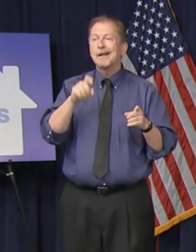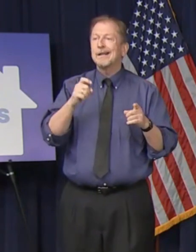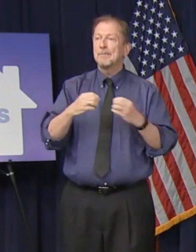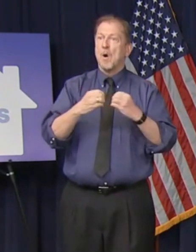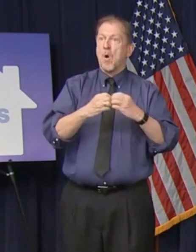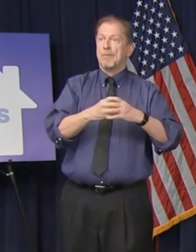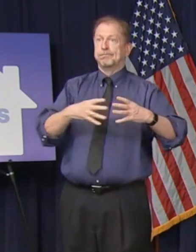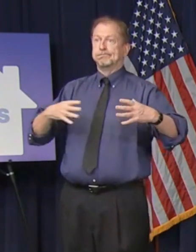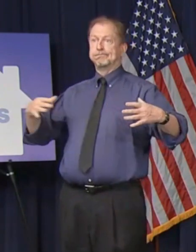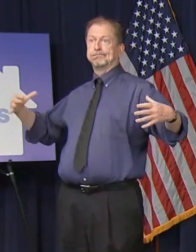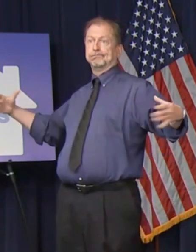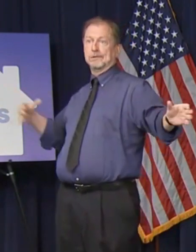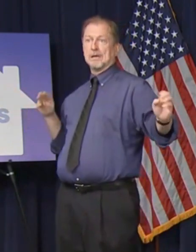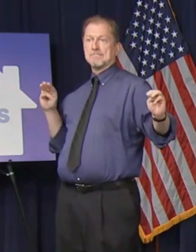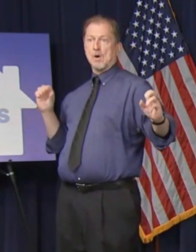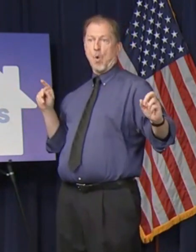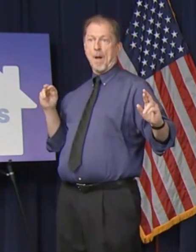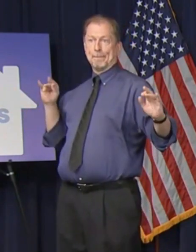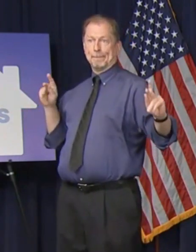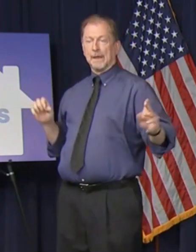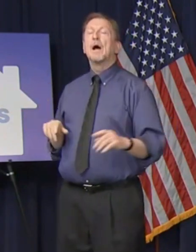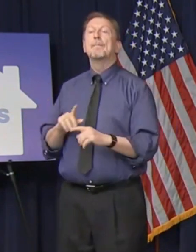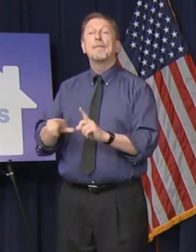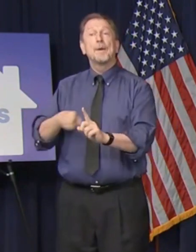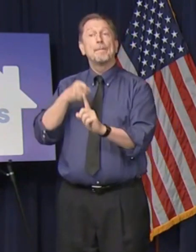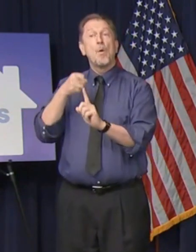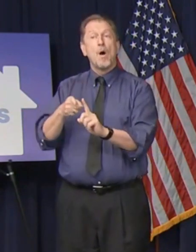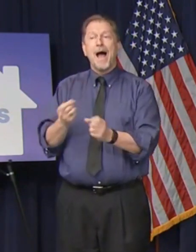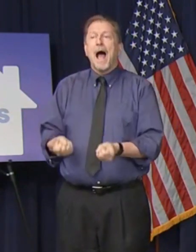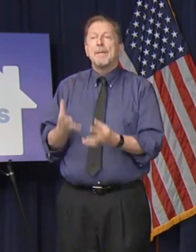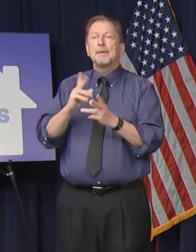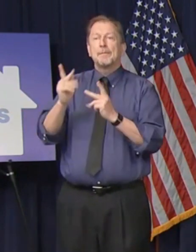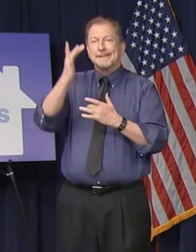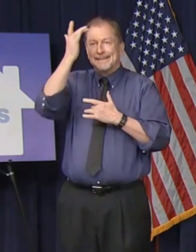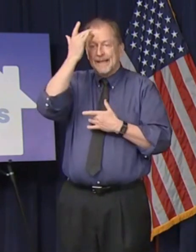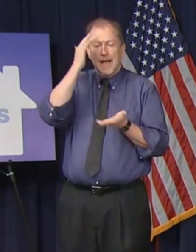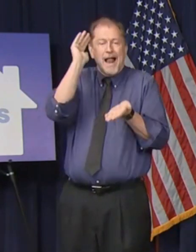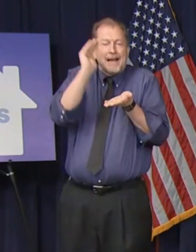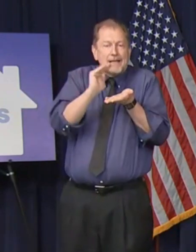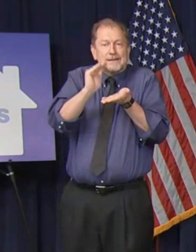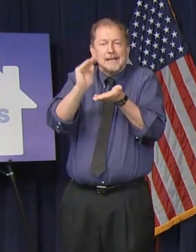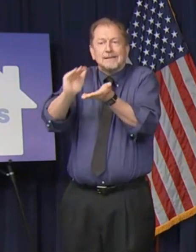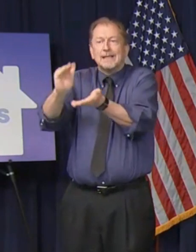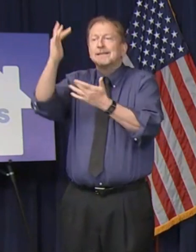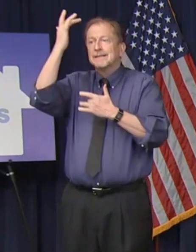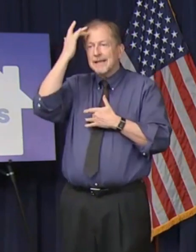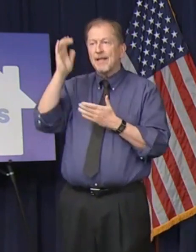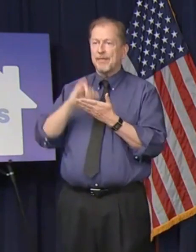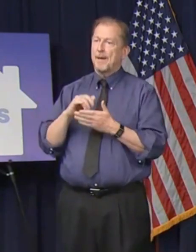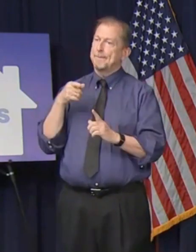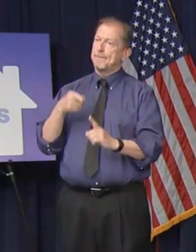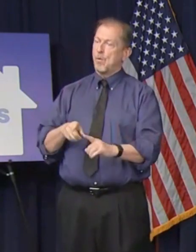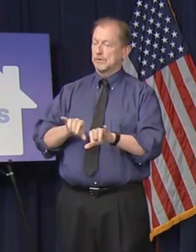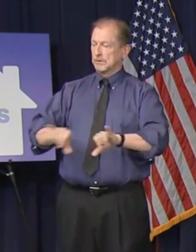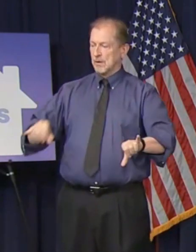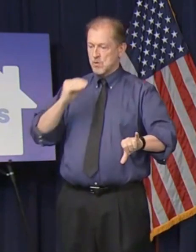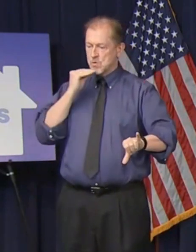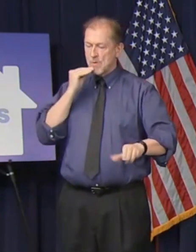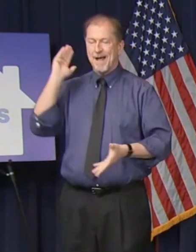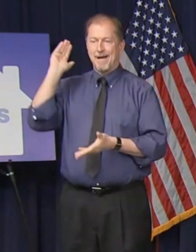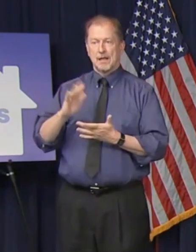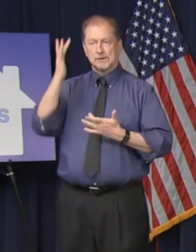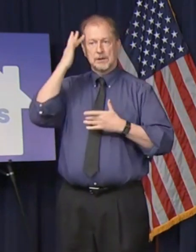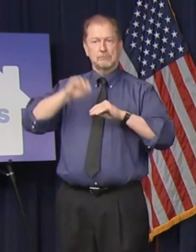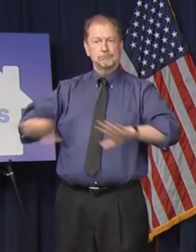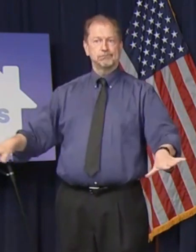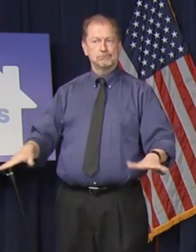want to do is make sure that the number of people who get sick is kept down. And so that's really the purpose of a stay-at-home order. It was the purpose of the